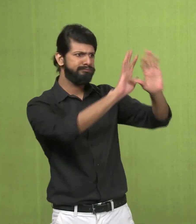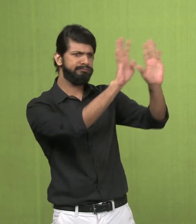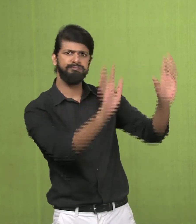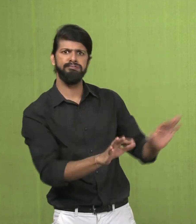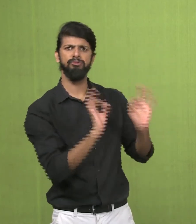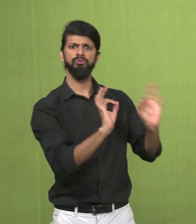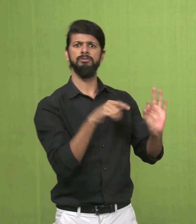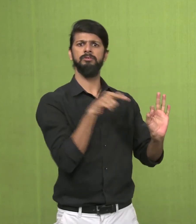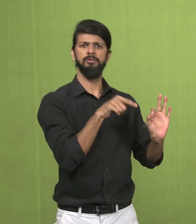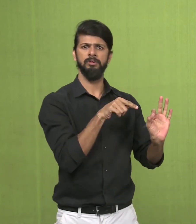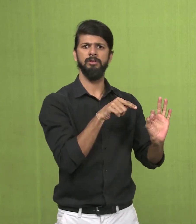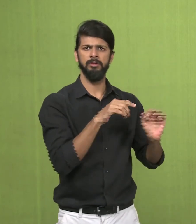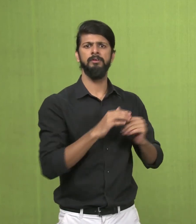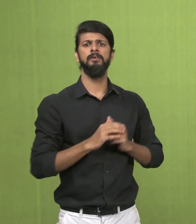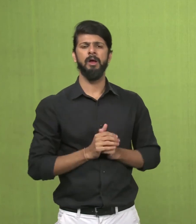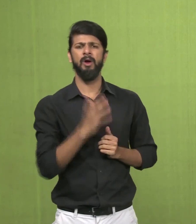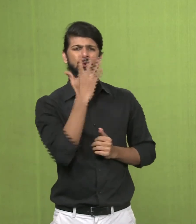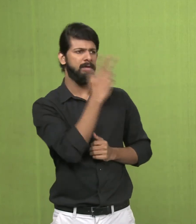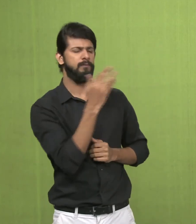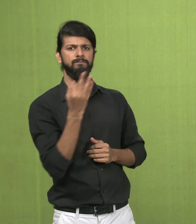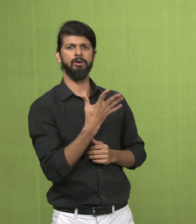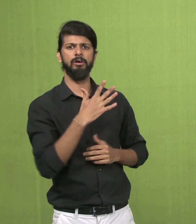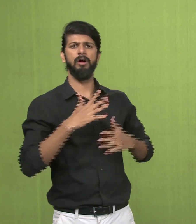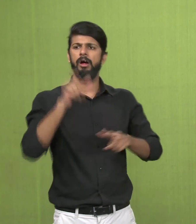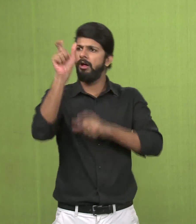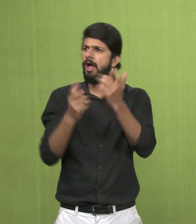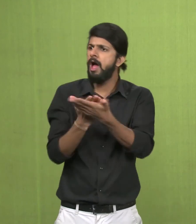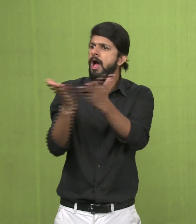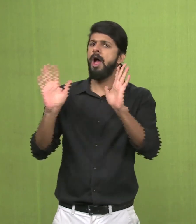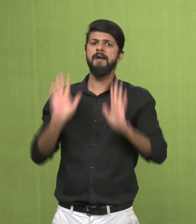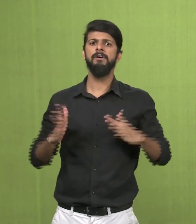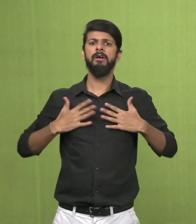is a representation of masculine beauty.